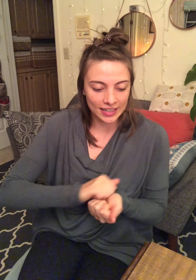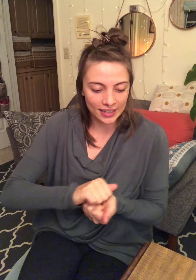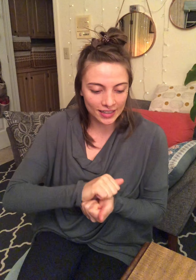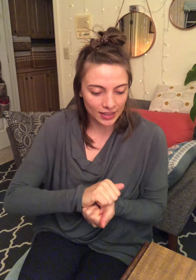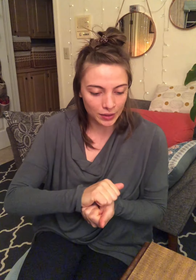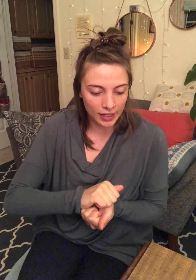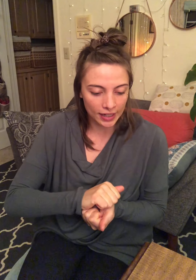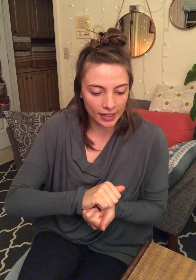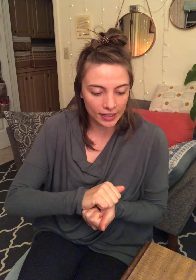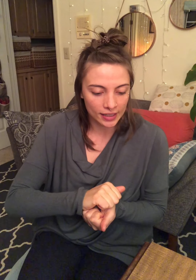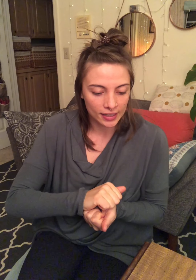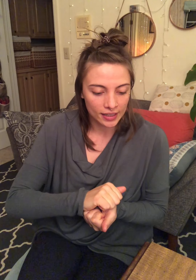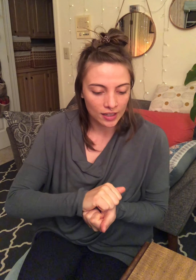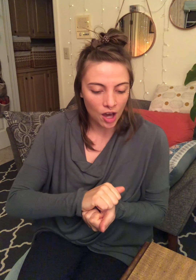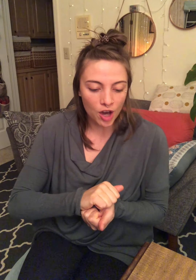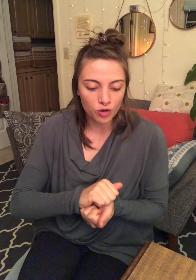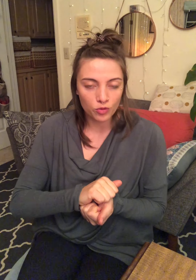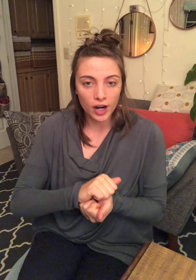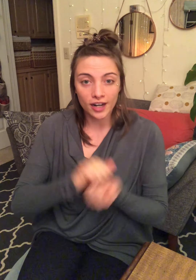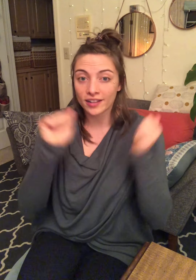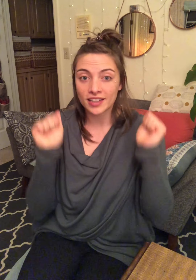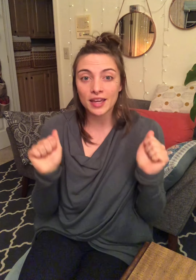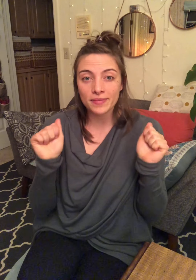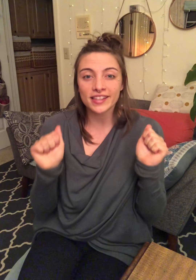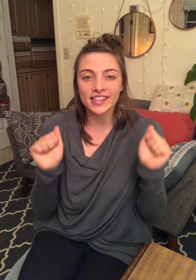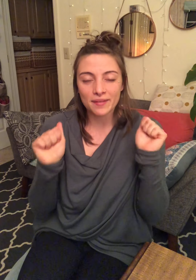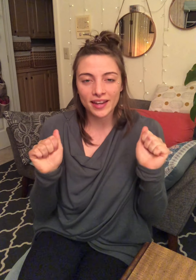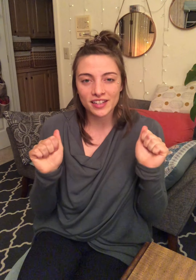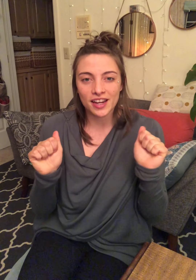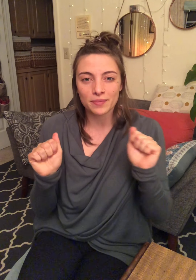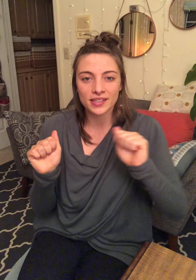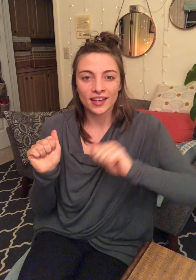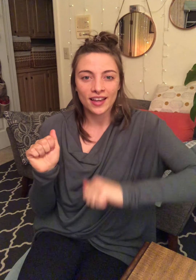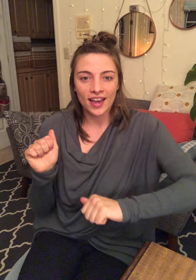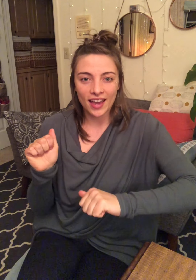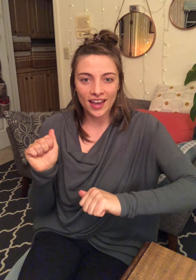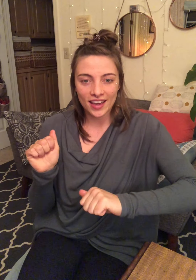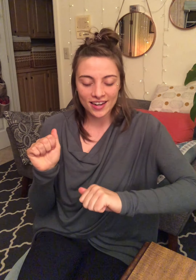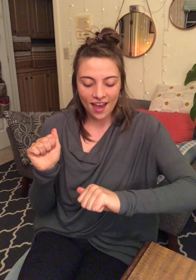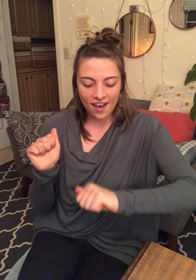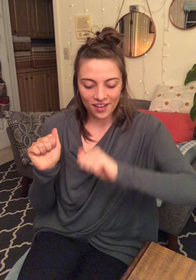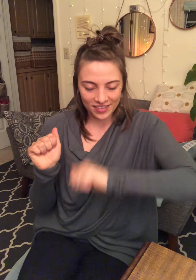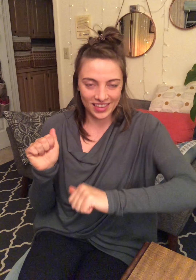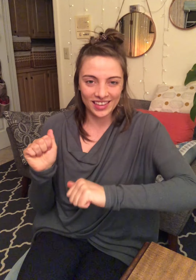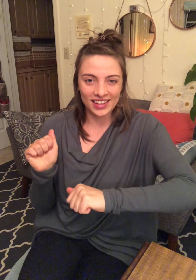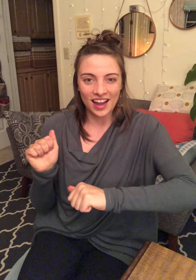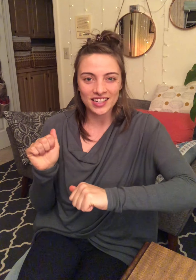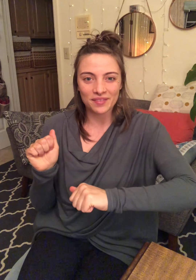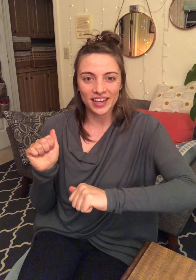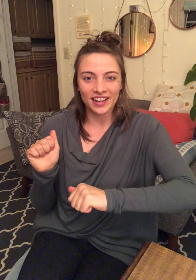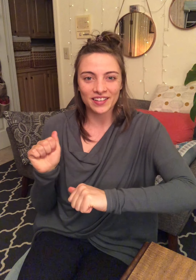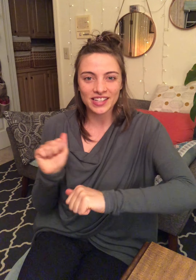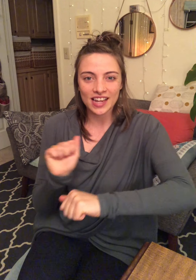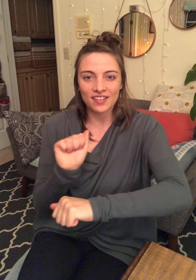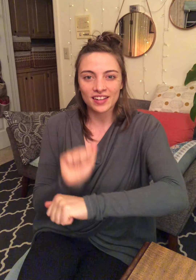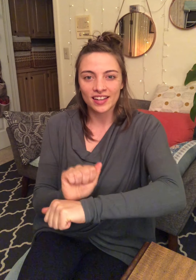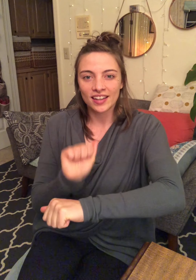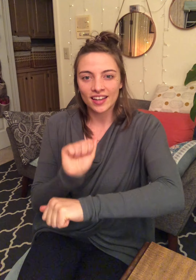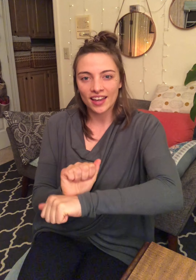Fantastic. Okay. Oh, work. Keep these same hand shapes. And now the non-dominant hand goes down,